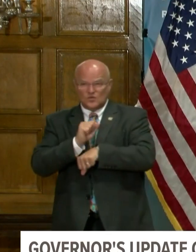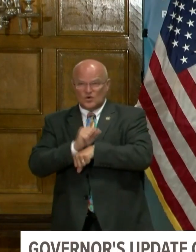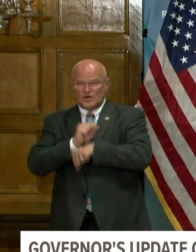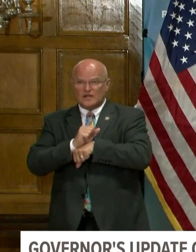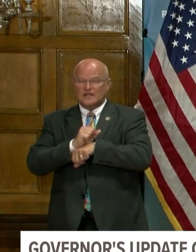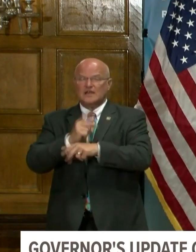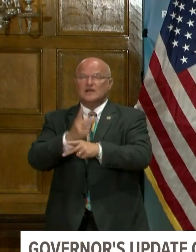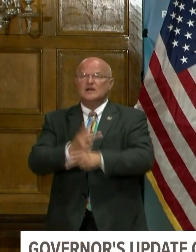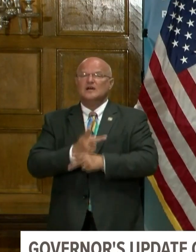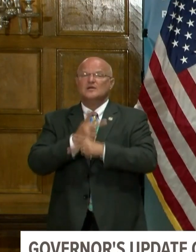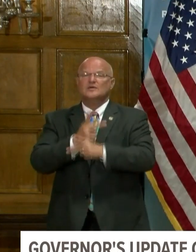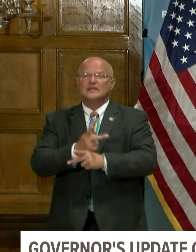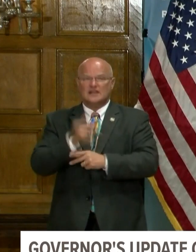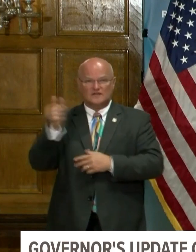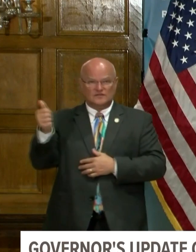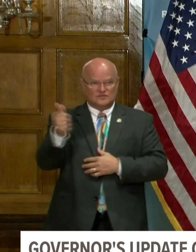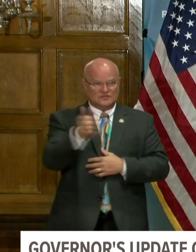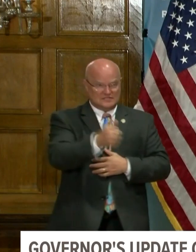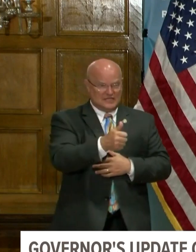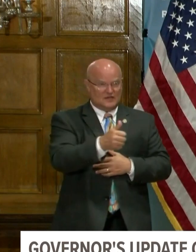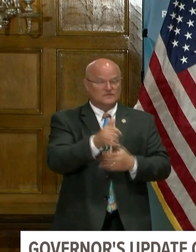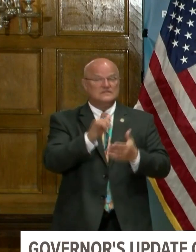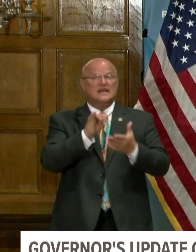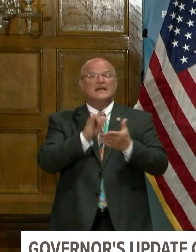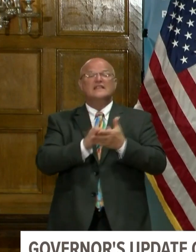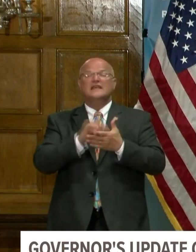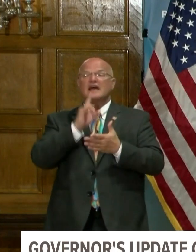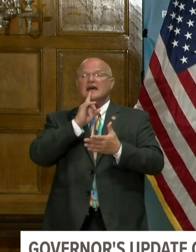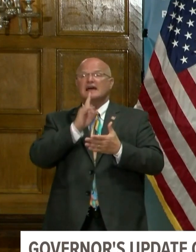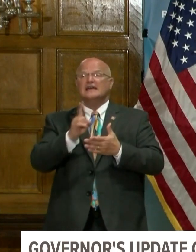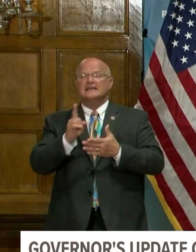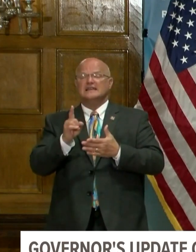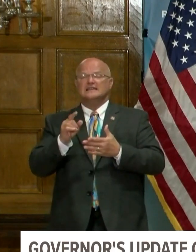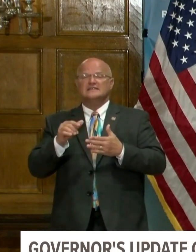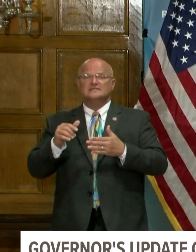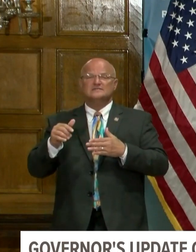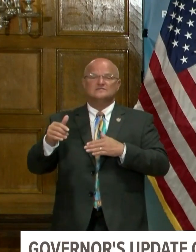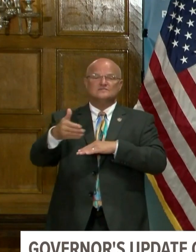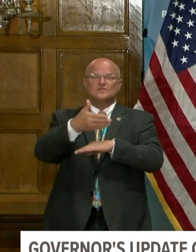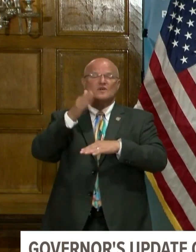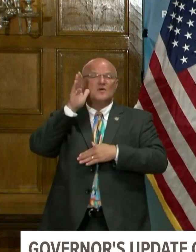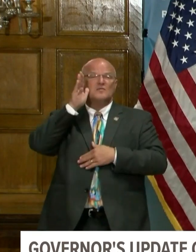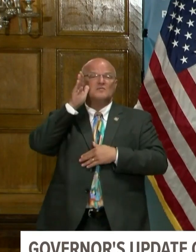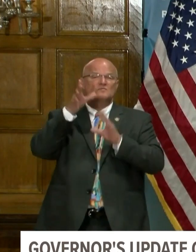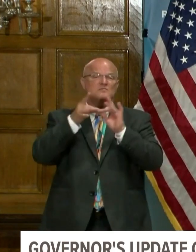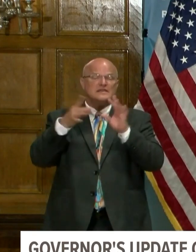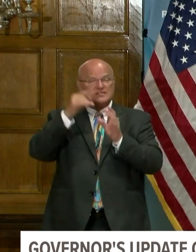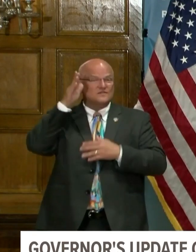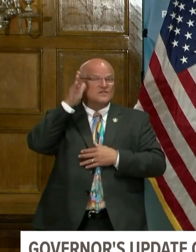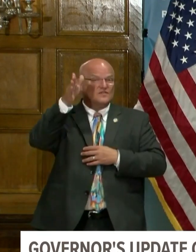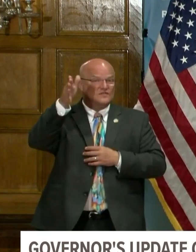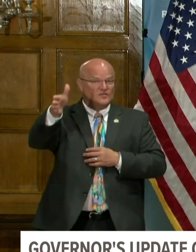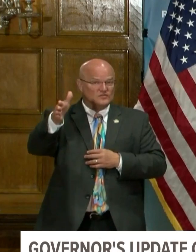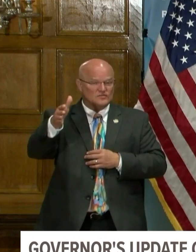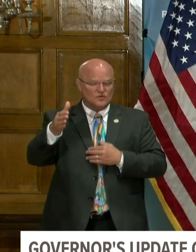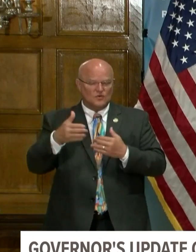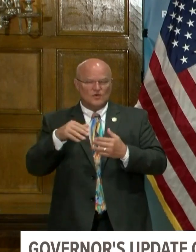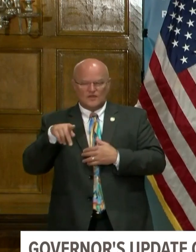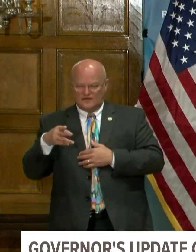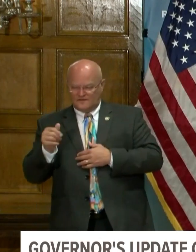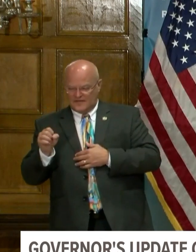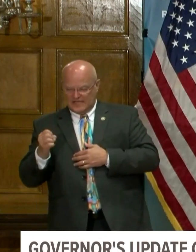careful as you do it. And so that, to me, is the overriding message for the future, whether you go to phase 2 now or whether you